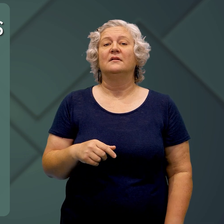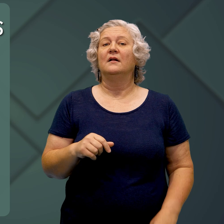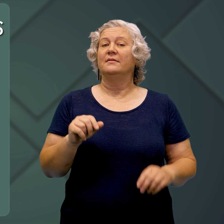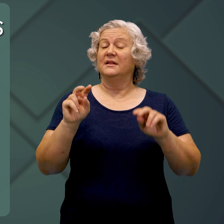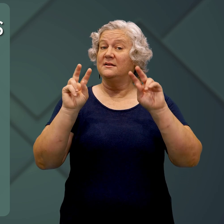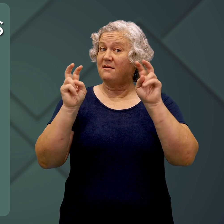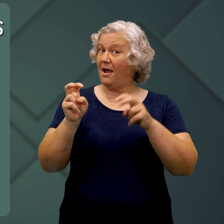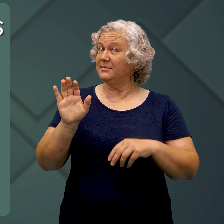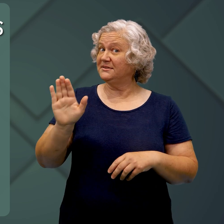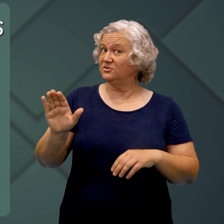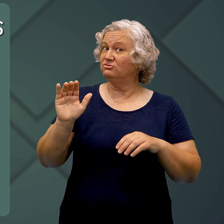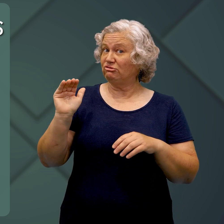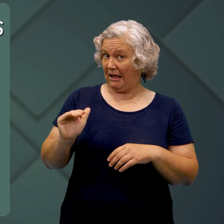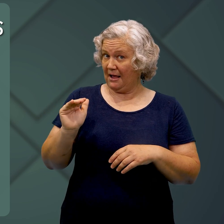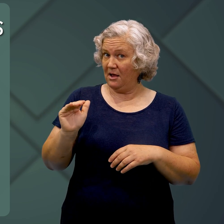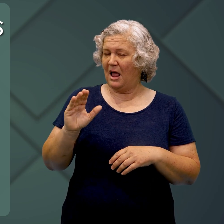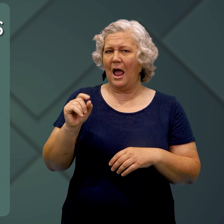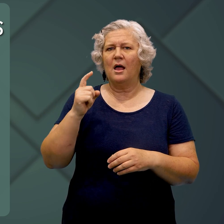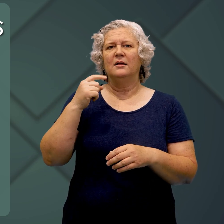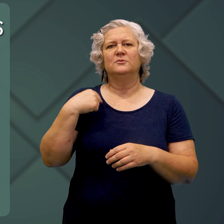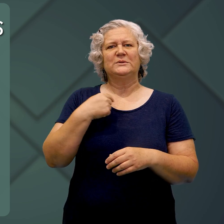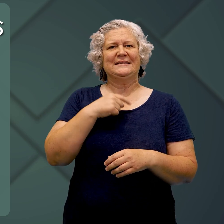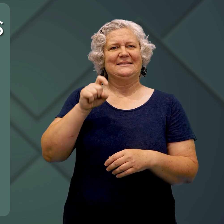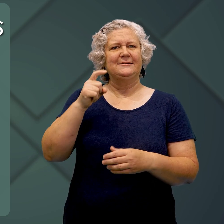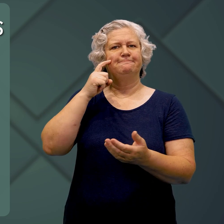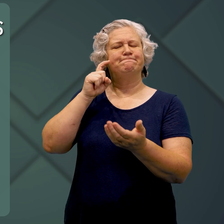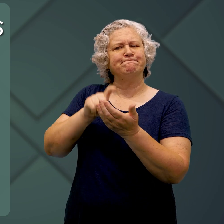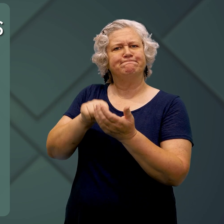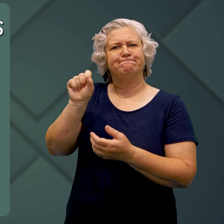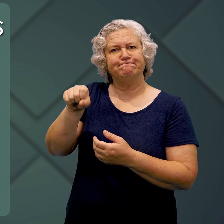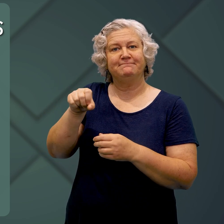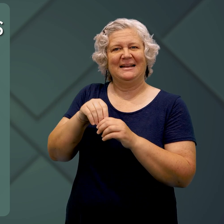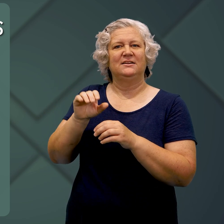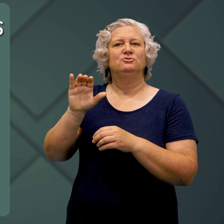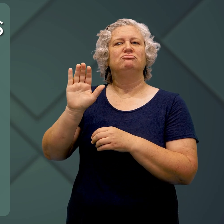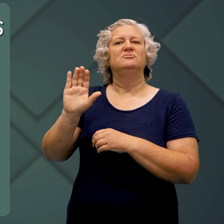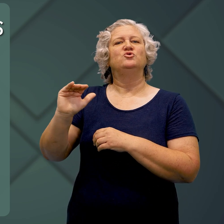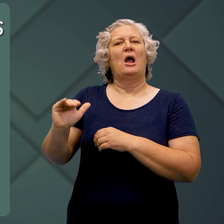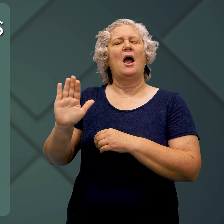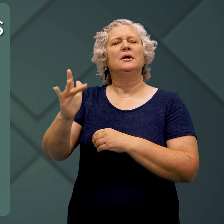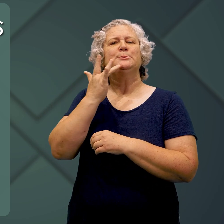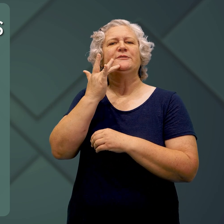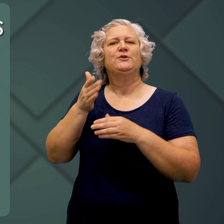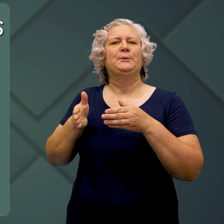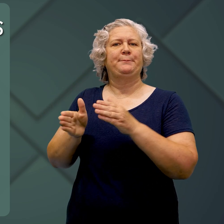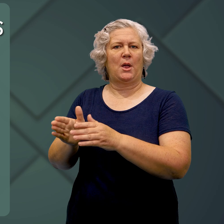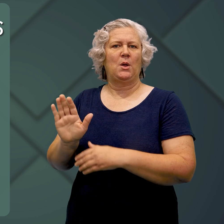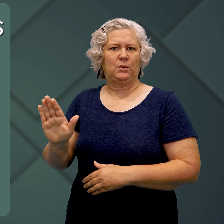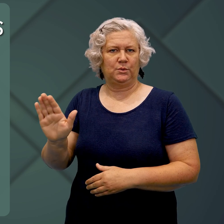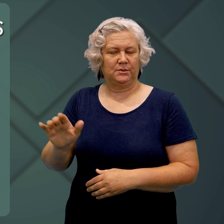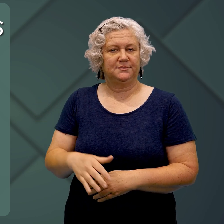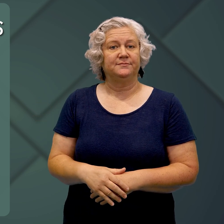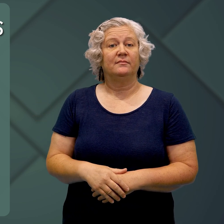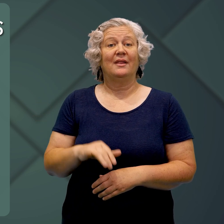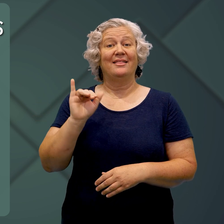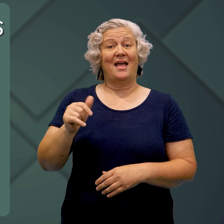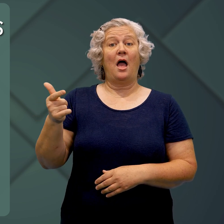the topic being the child's, and affirming in their preferred mode. That serve